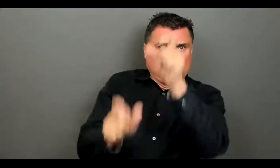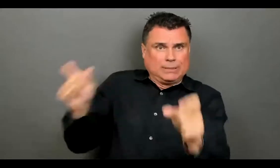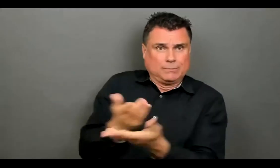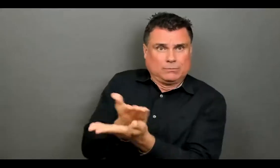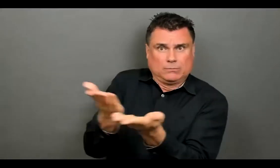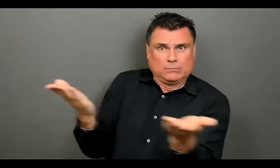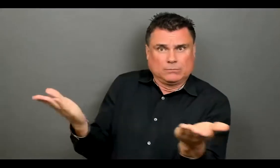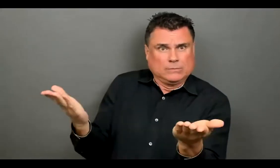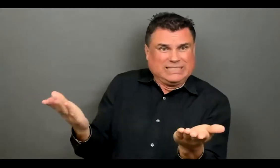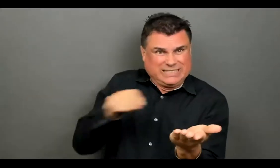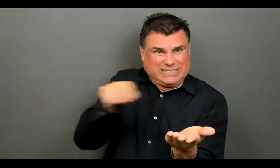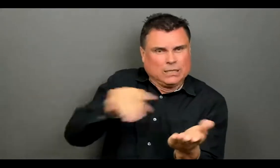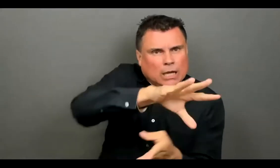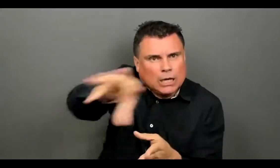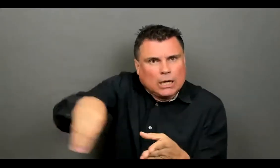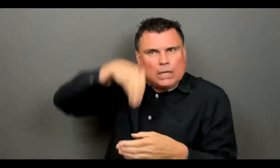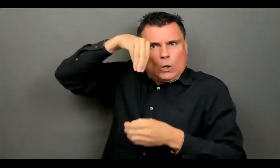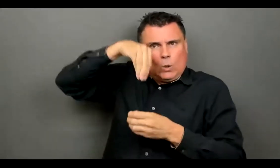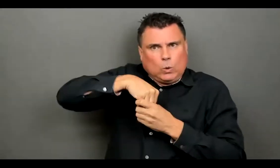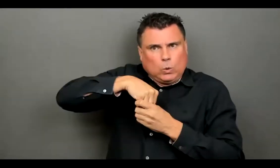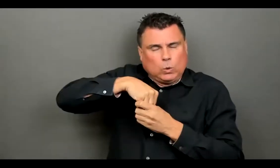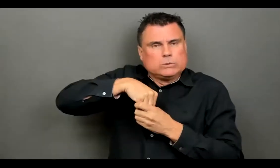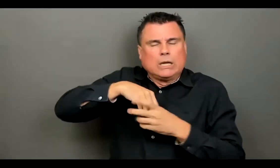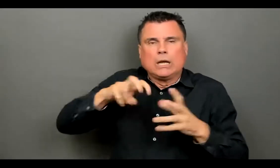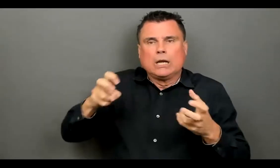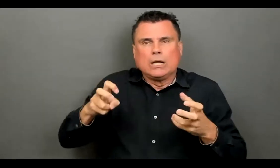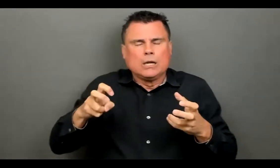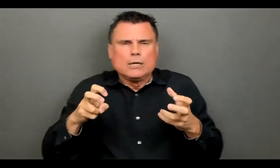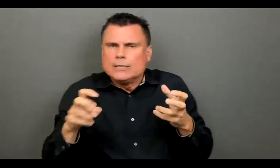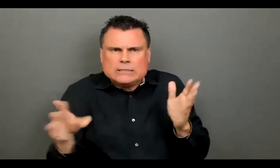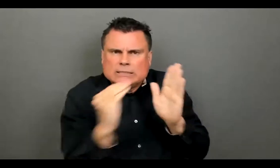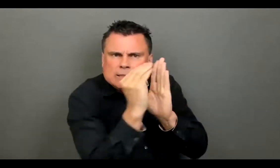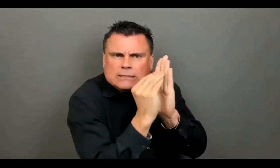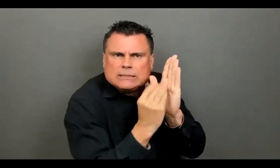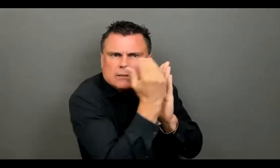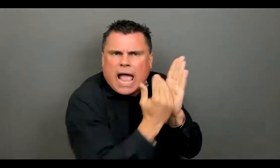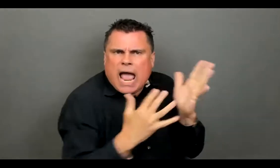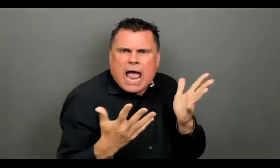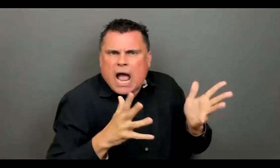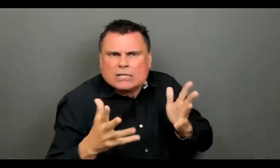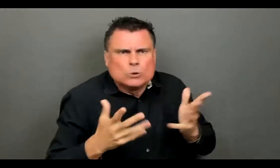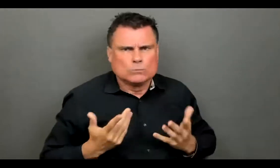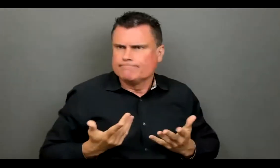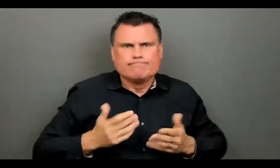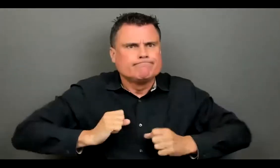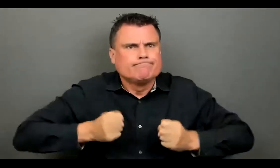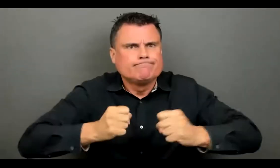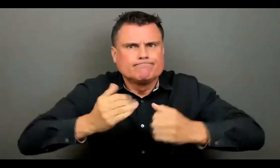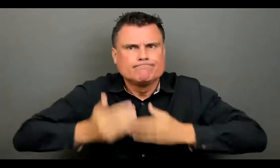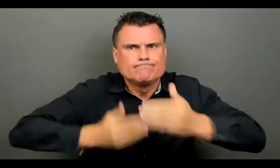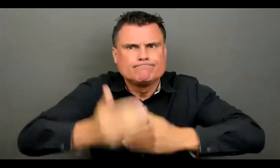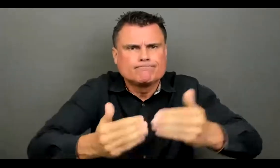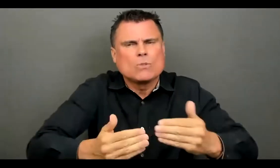risk-informed development and to provide a platform for exchange of innovative ideas on early